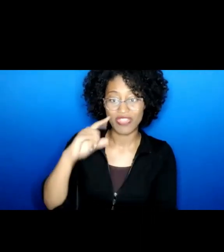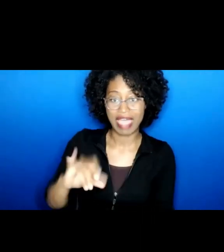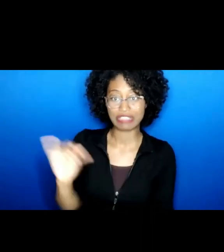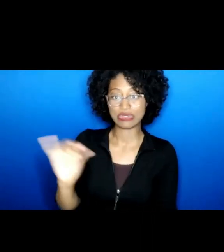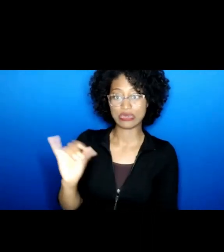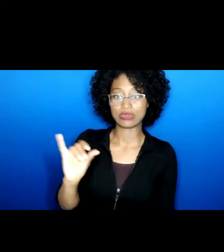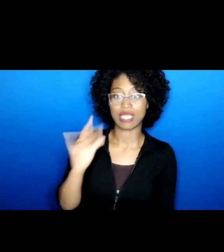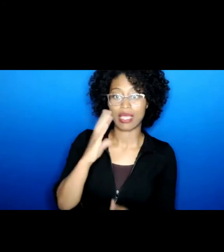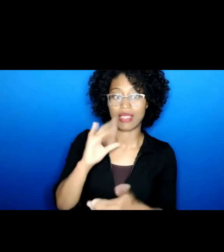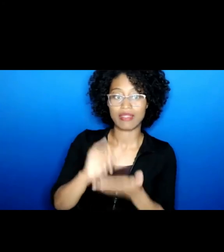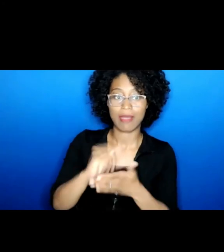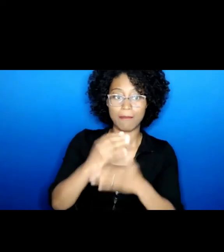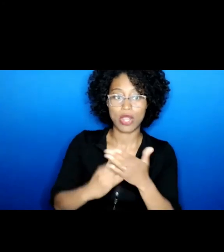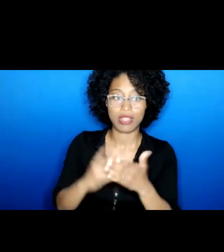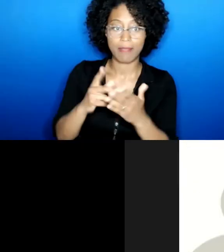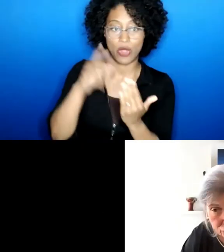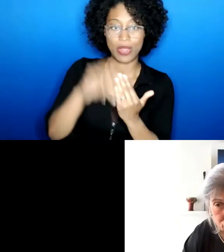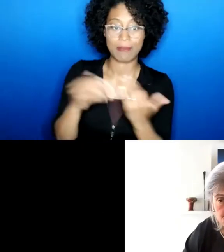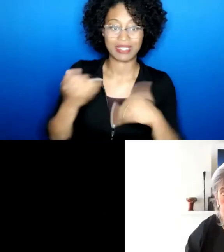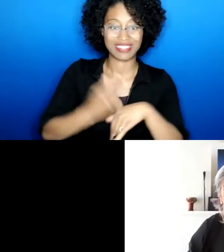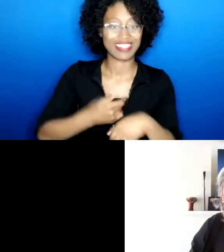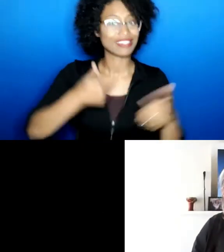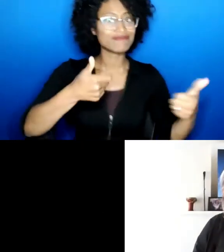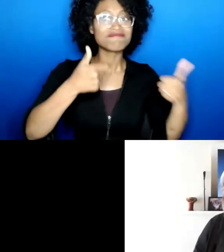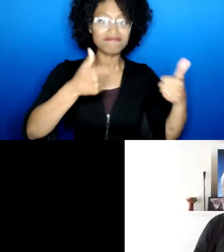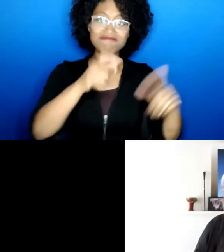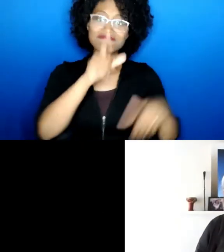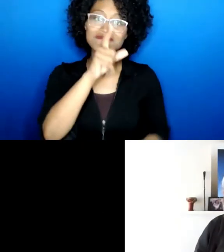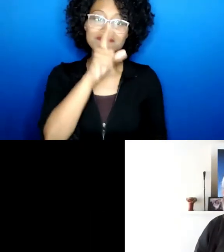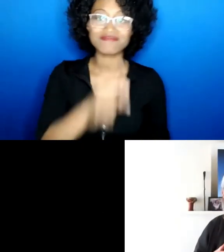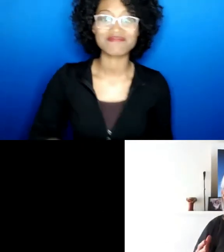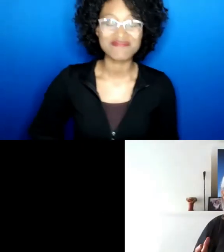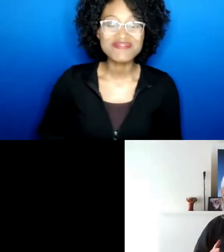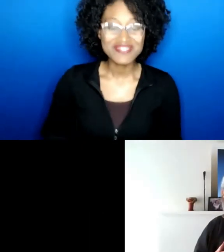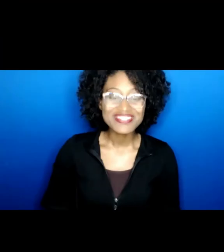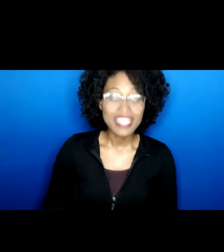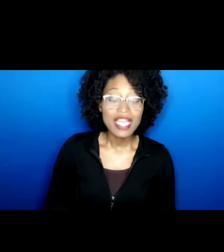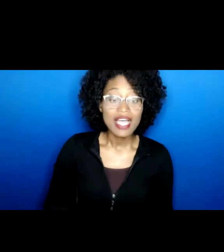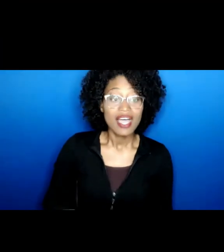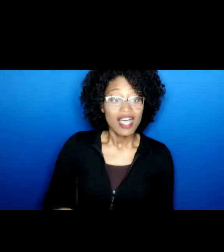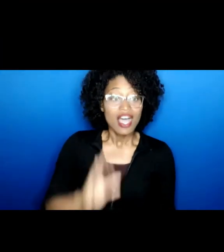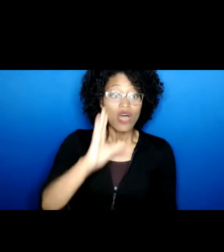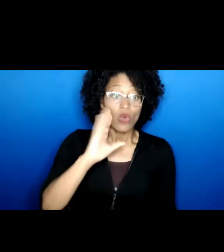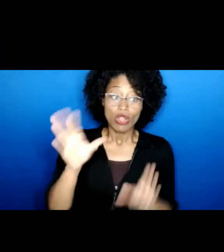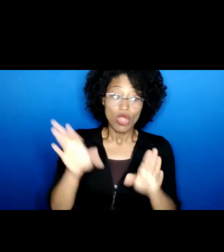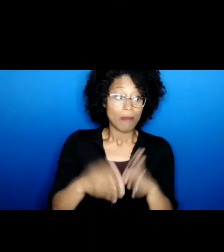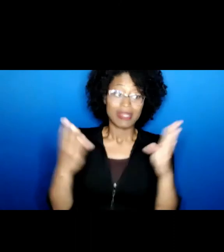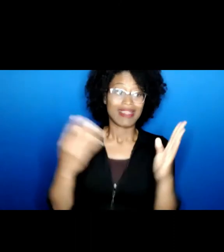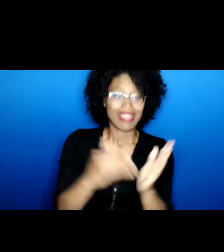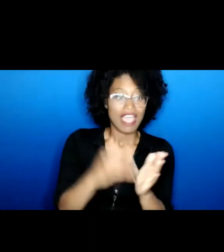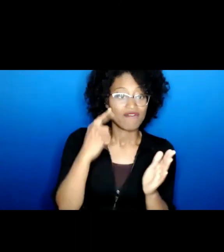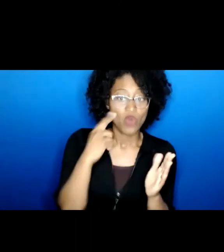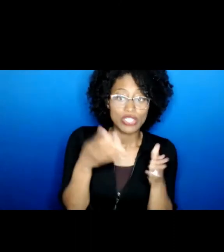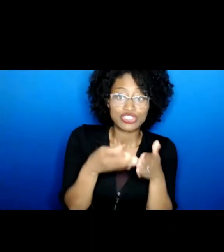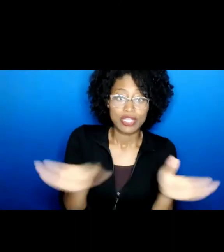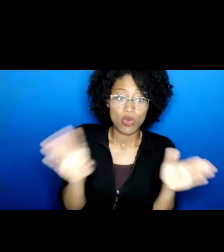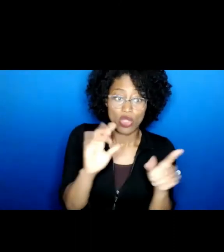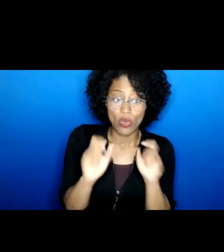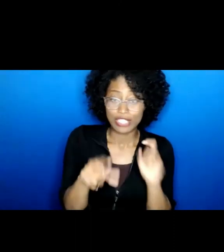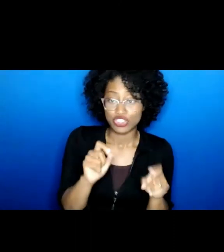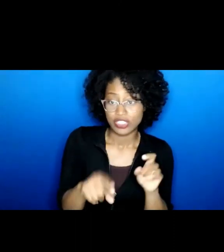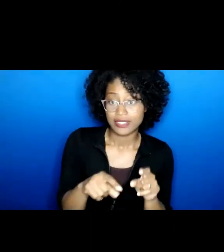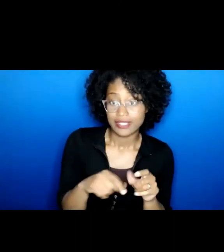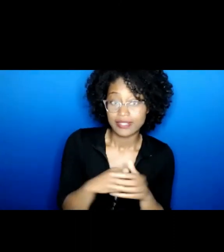part of the program today. Absolutely. So, and then we'll just open it again for general questions.